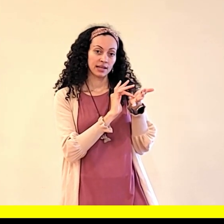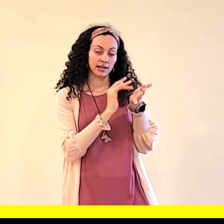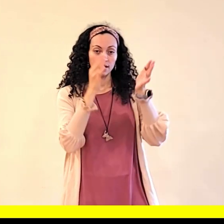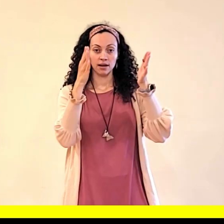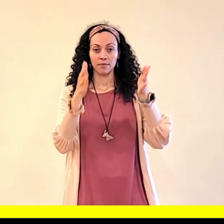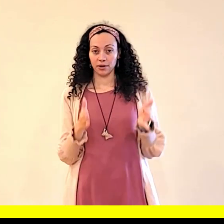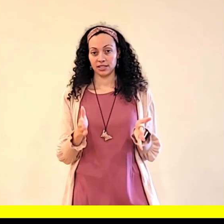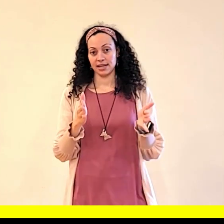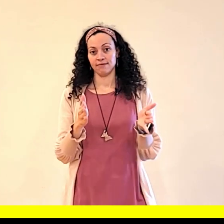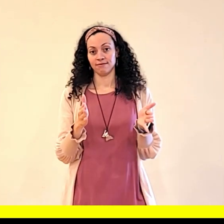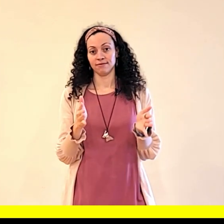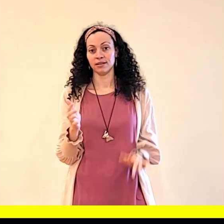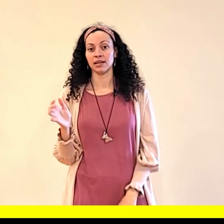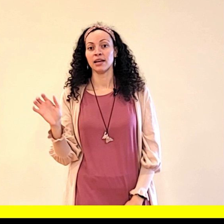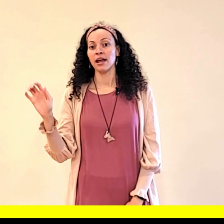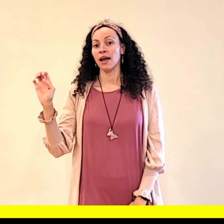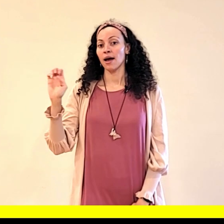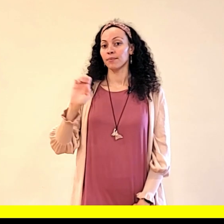it. Person.